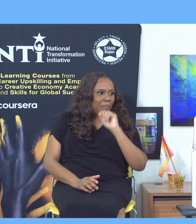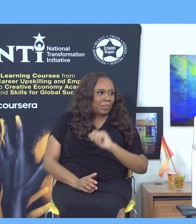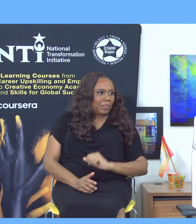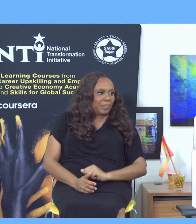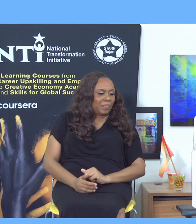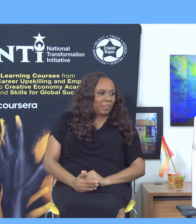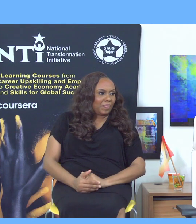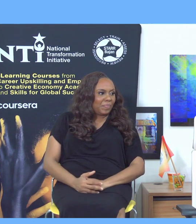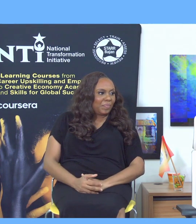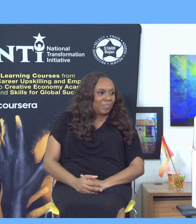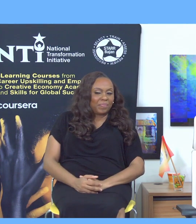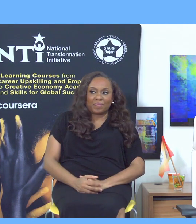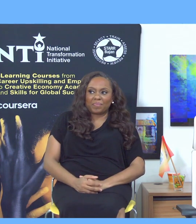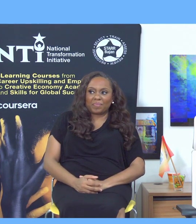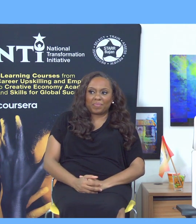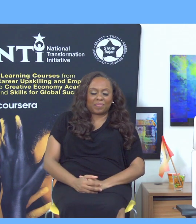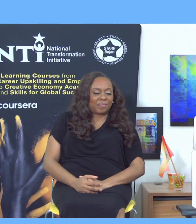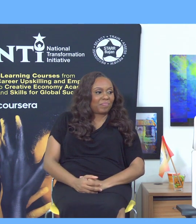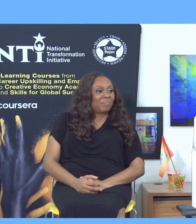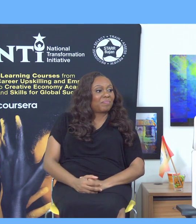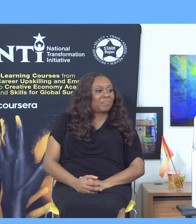is that